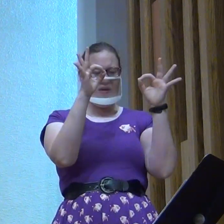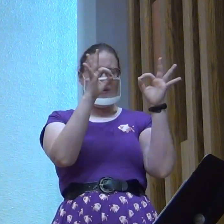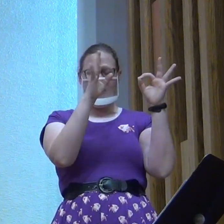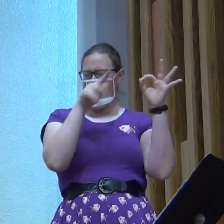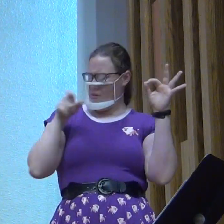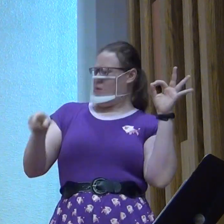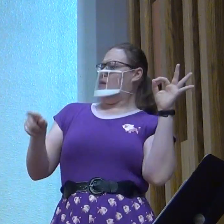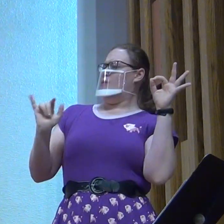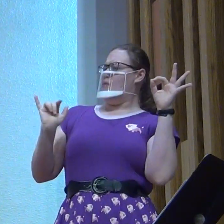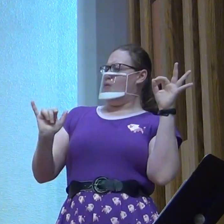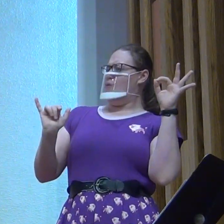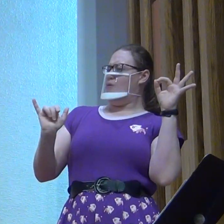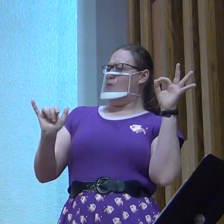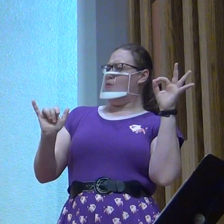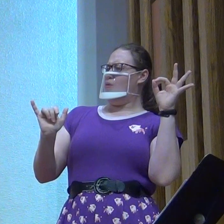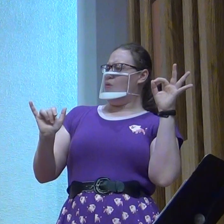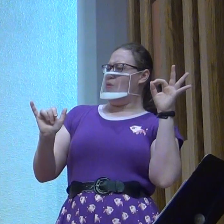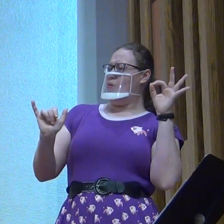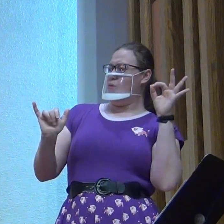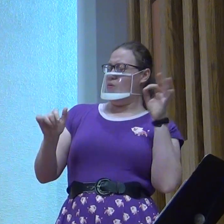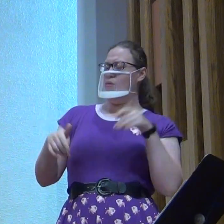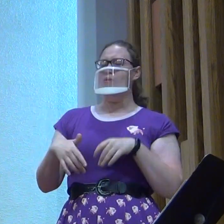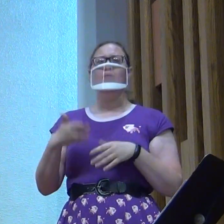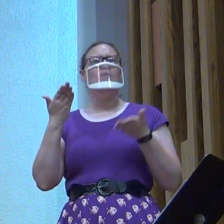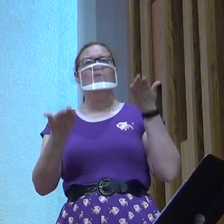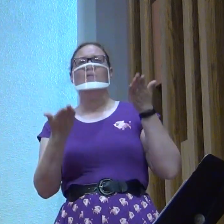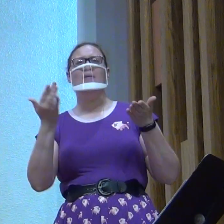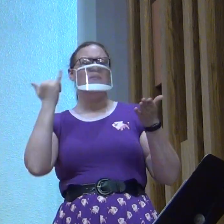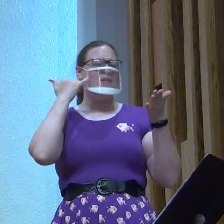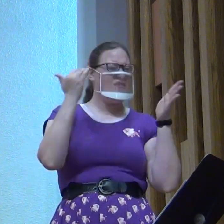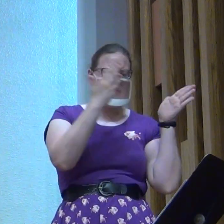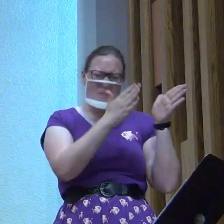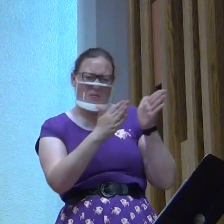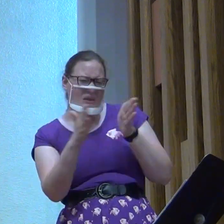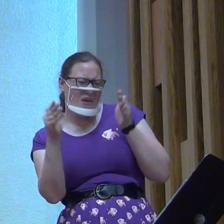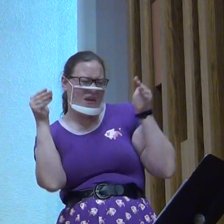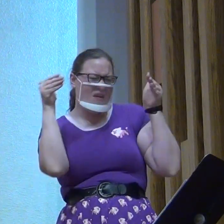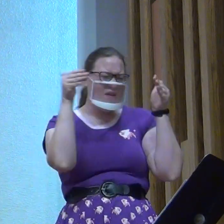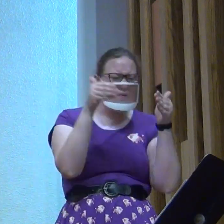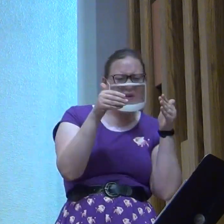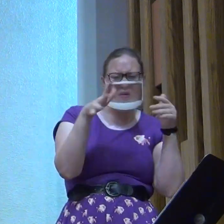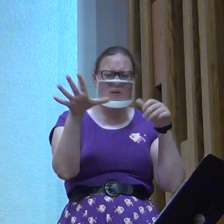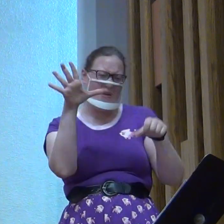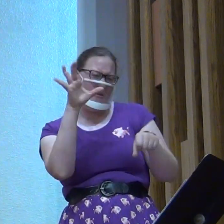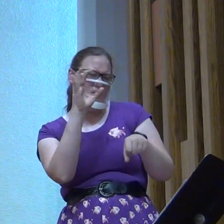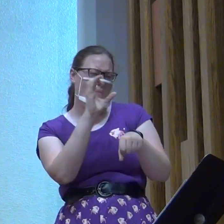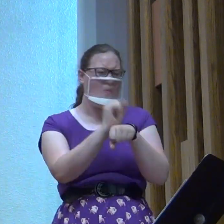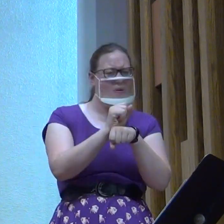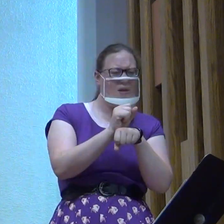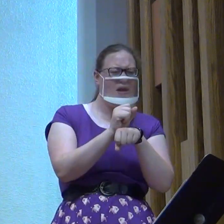when we are in the middle of a plan, an appointment.